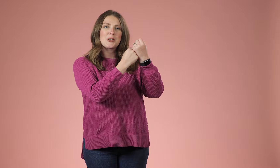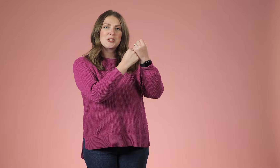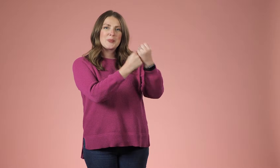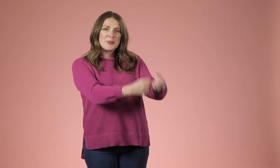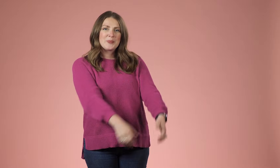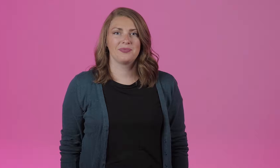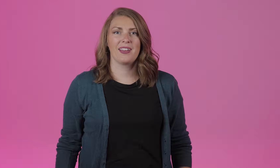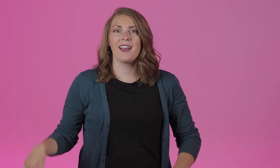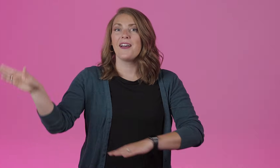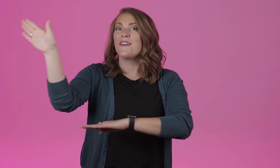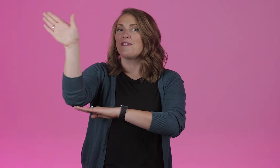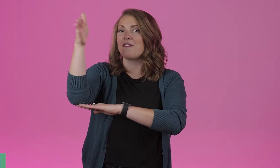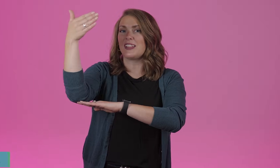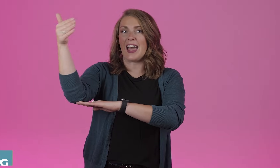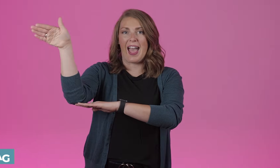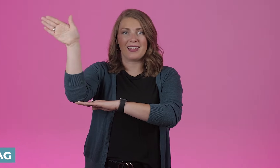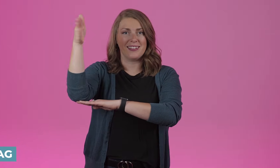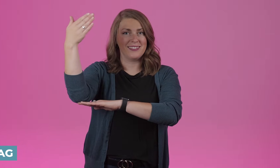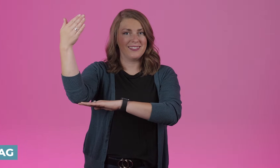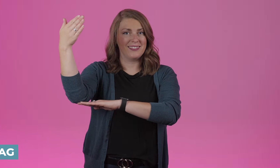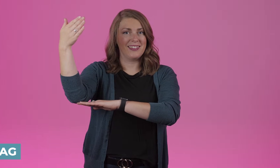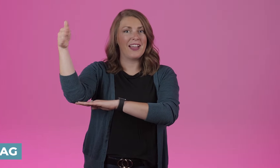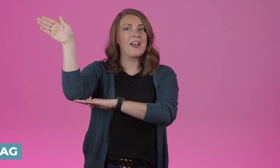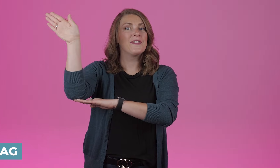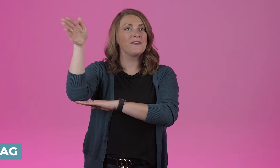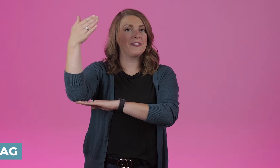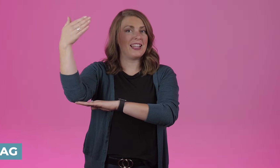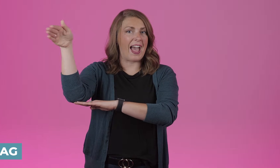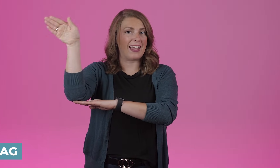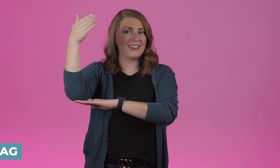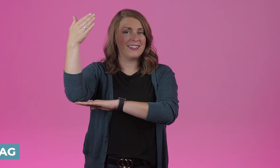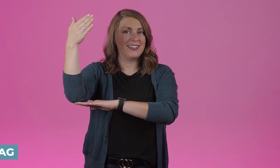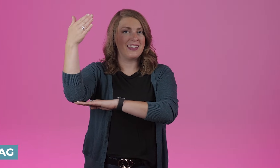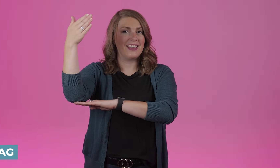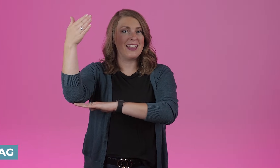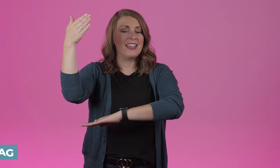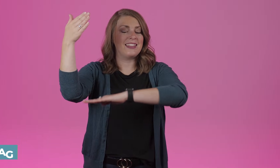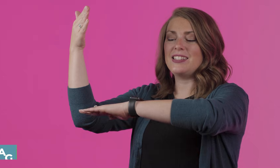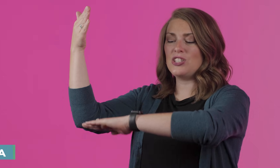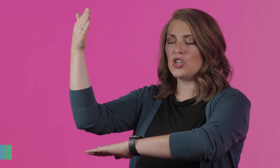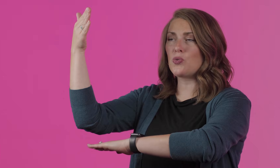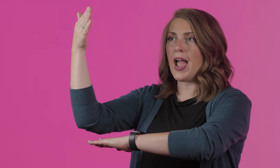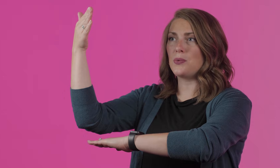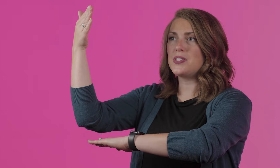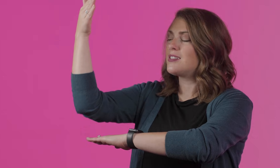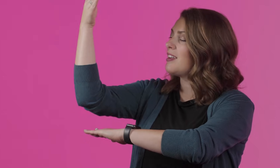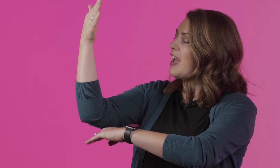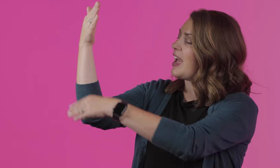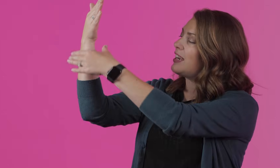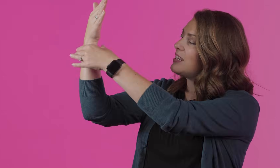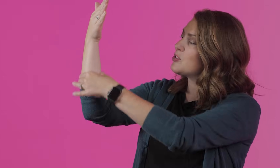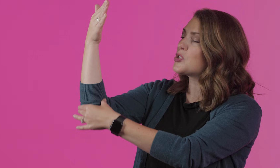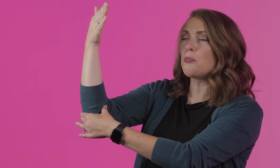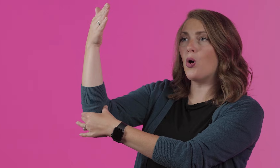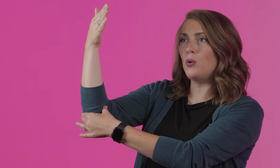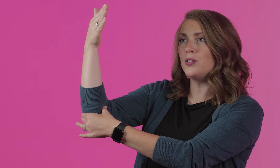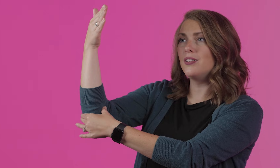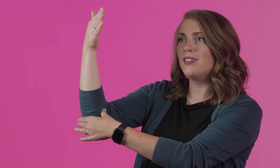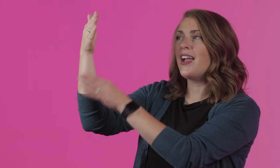Support. Flag. Flag. This is the ground, and here's the pole,